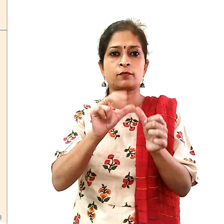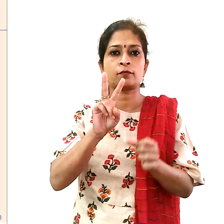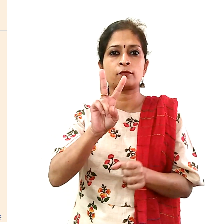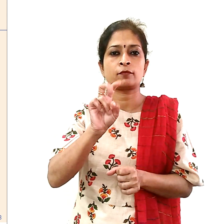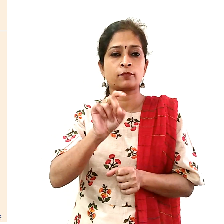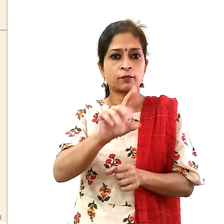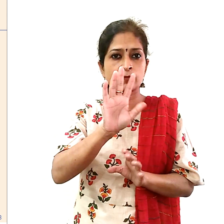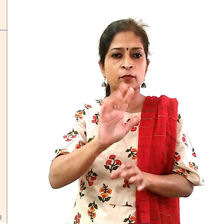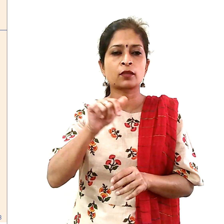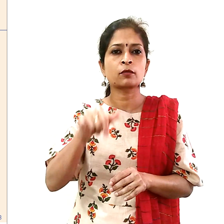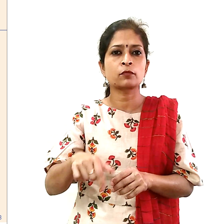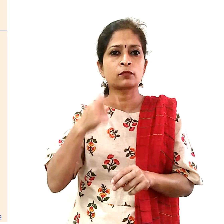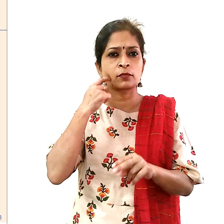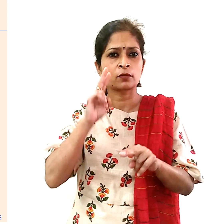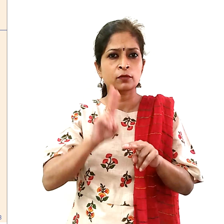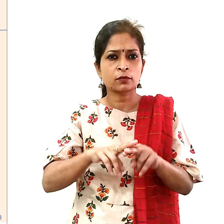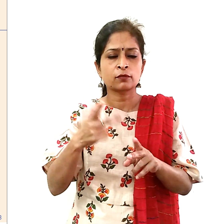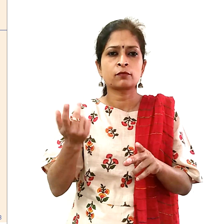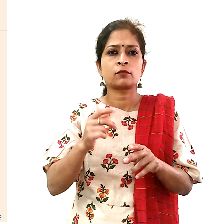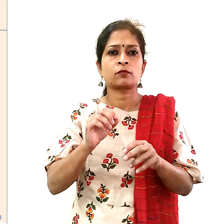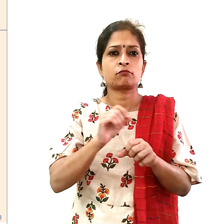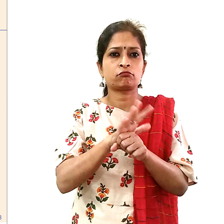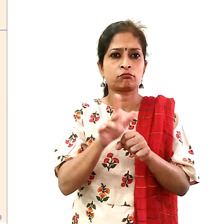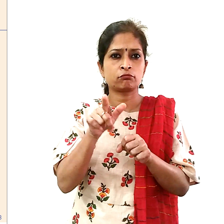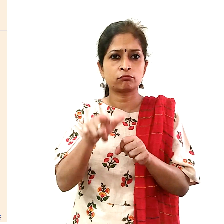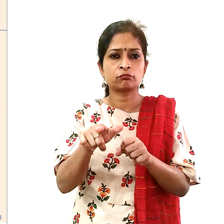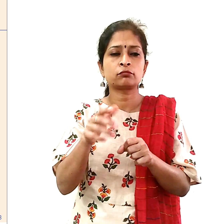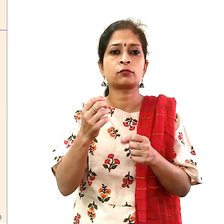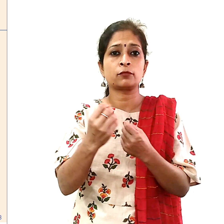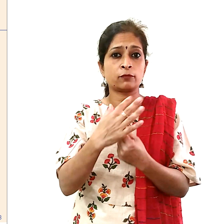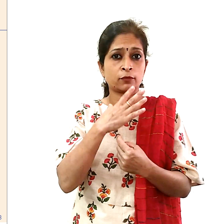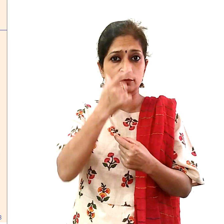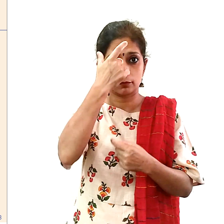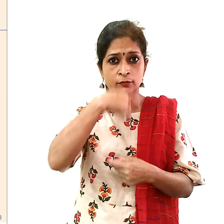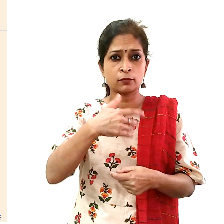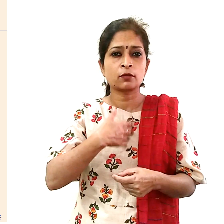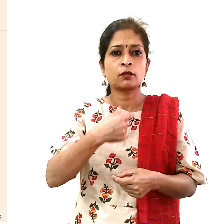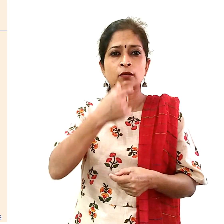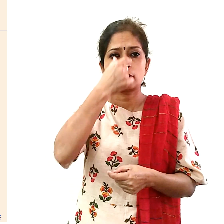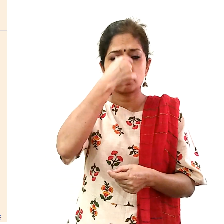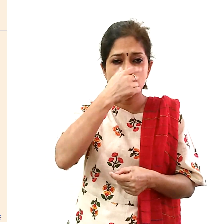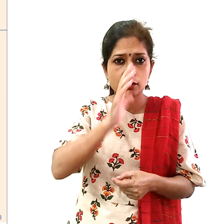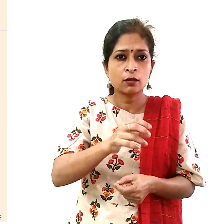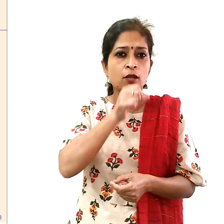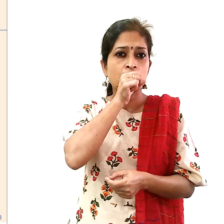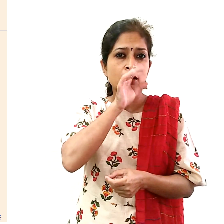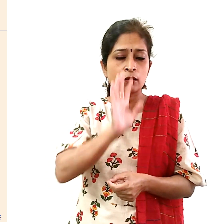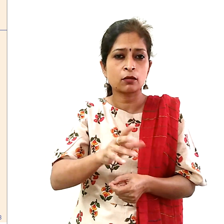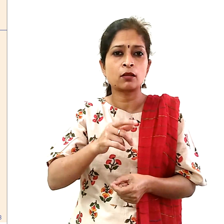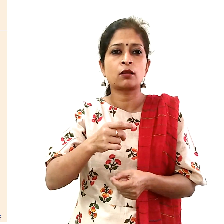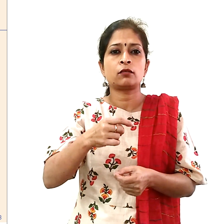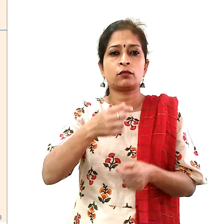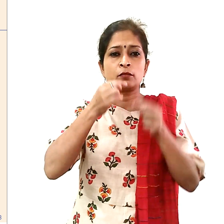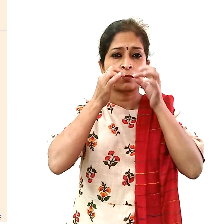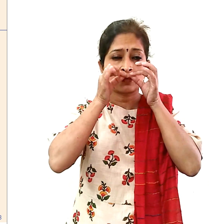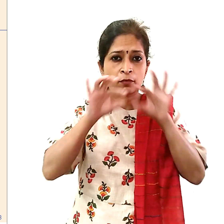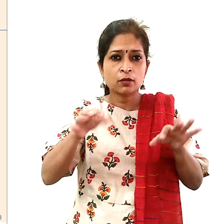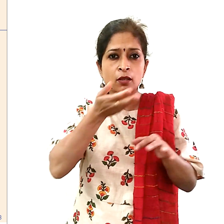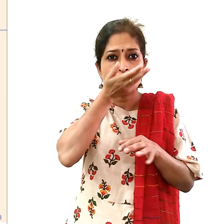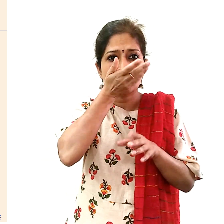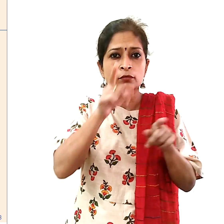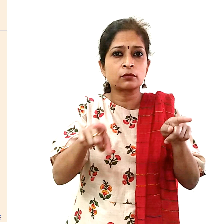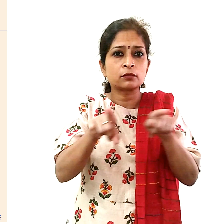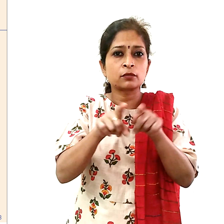this disease sneezes or coughs, a lot of droplets spread in the air or fall on the ground and nearby